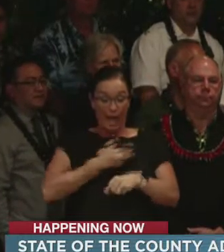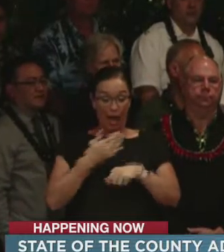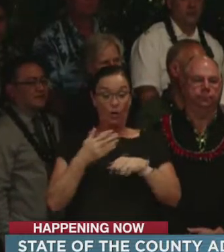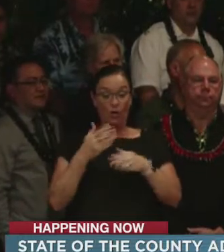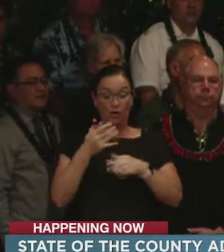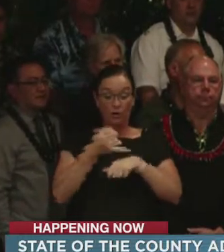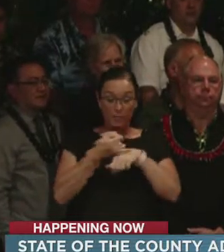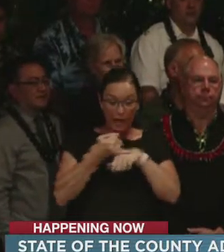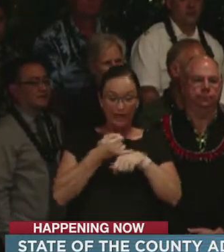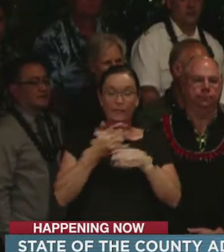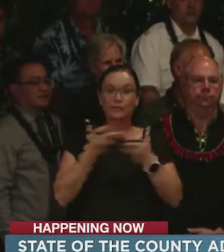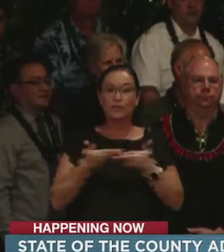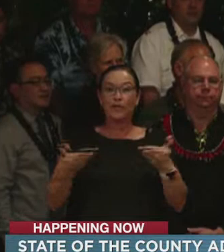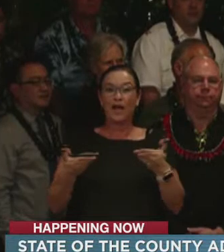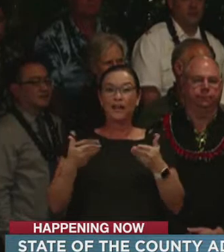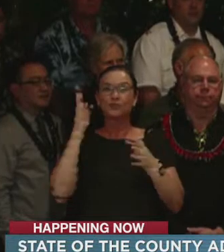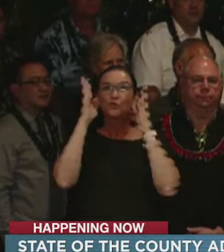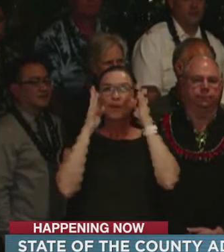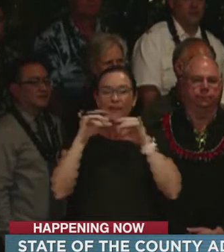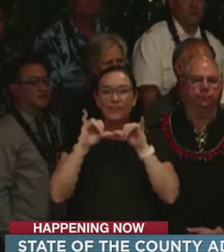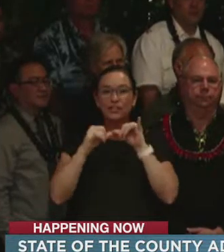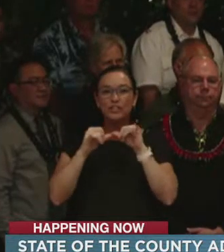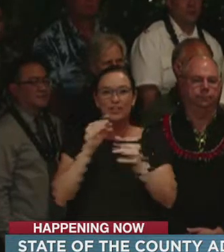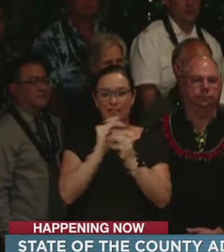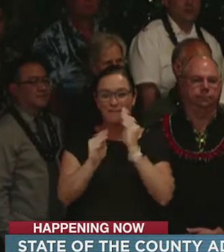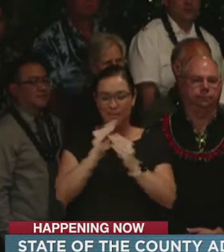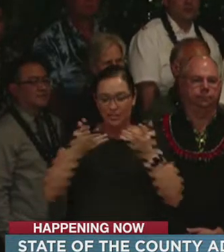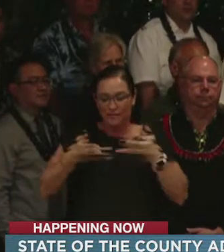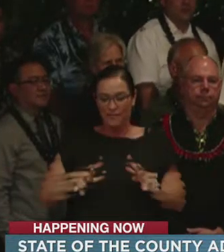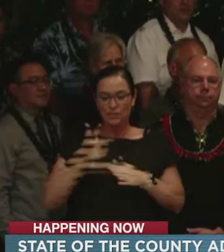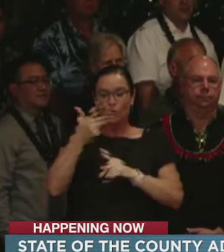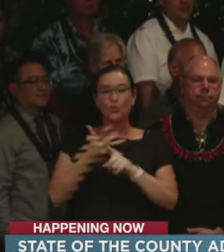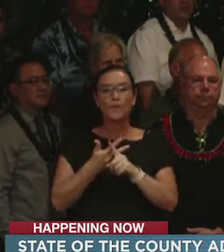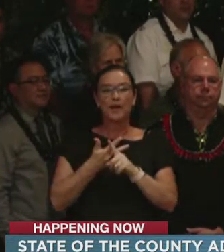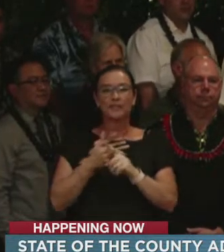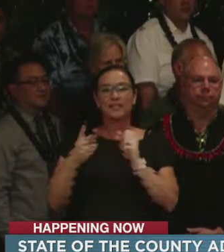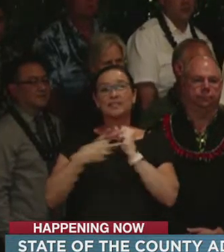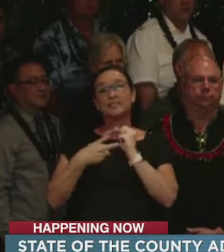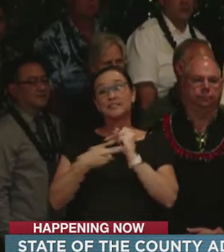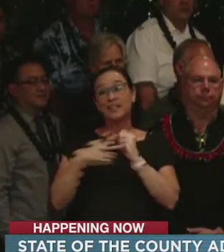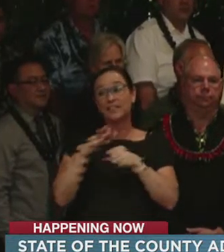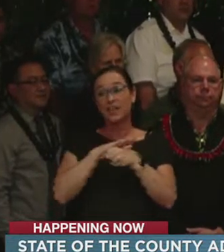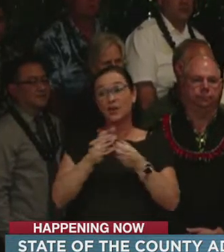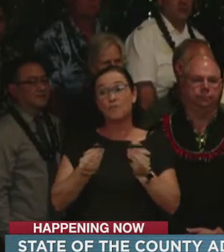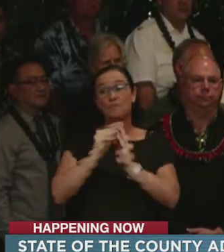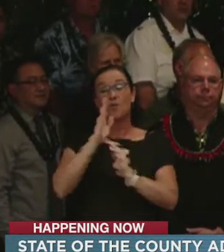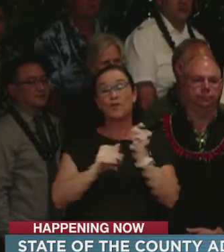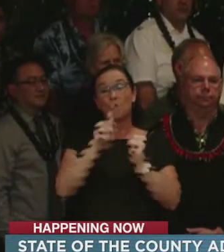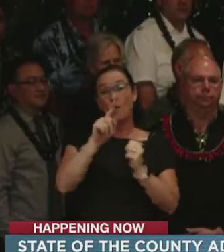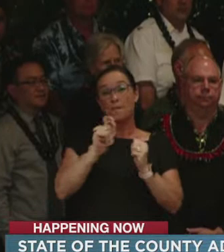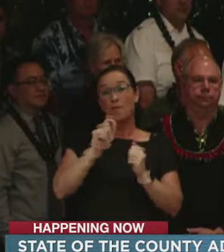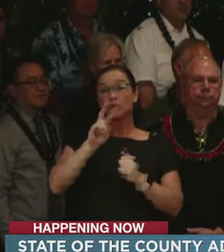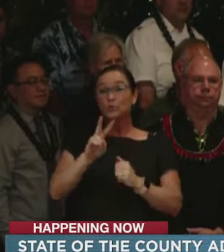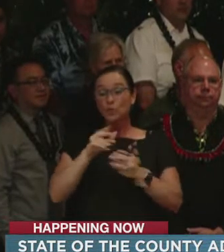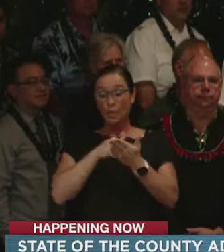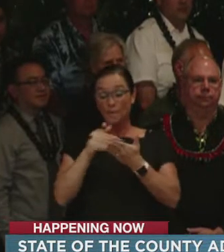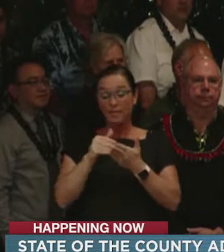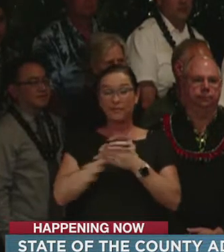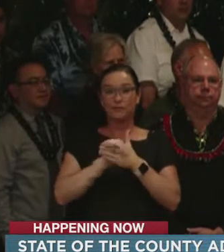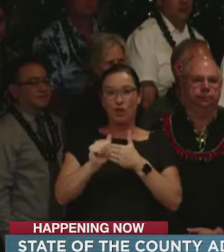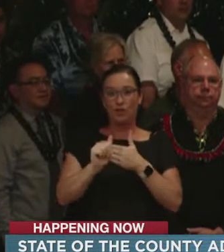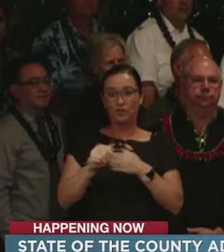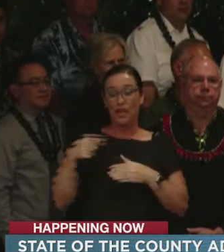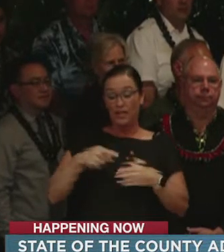creative engineering, the problem was fixed in 3 months, saving the county more than $1.2 million. This